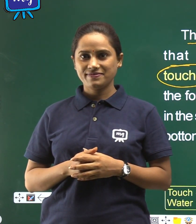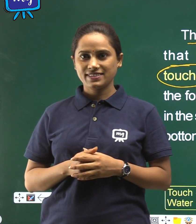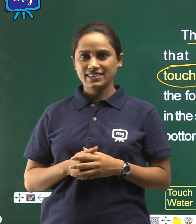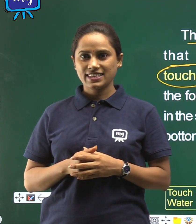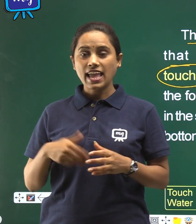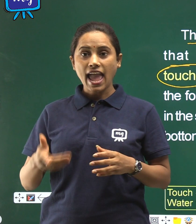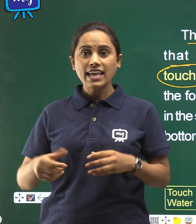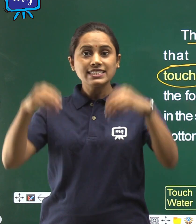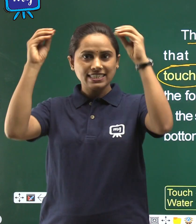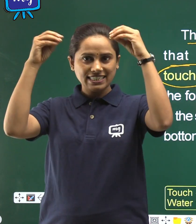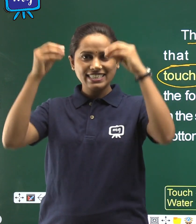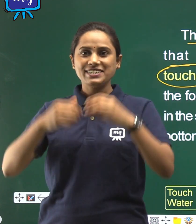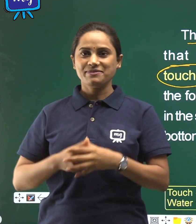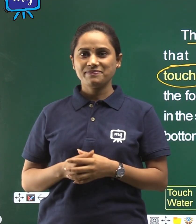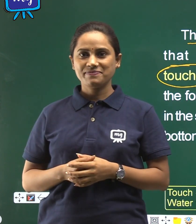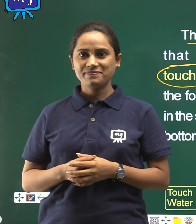as she